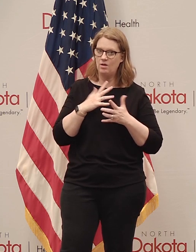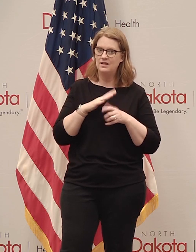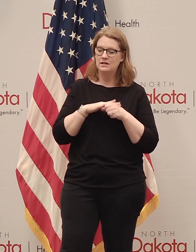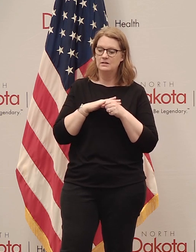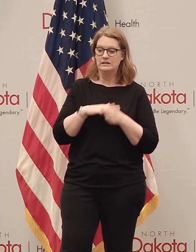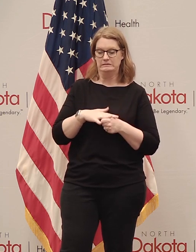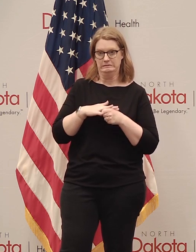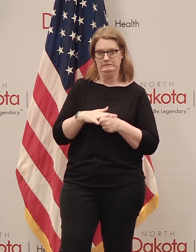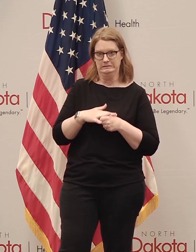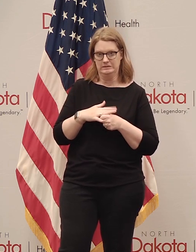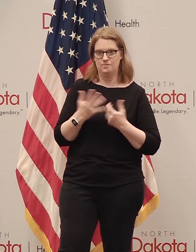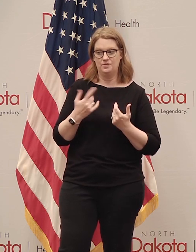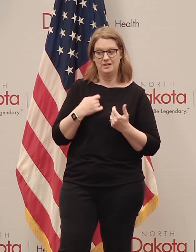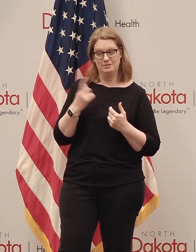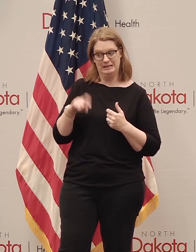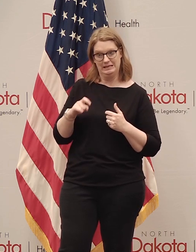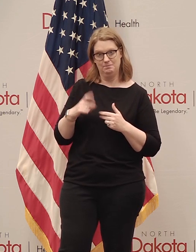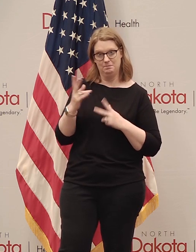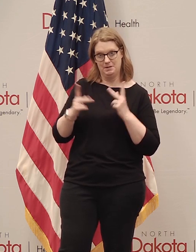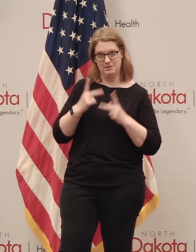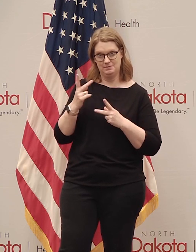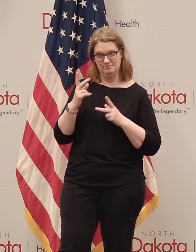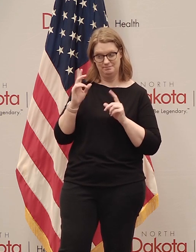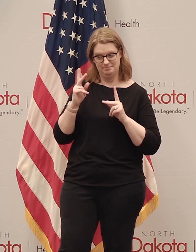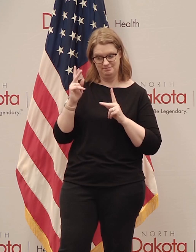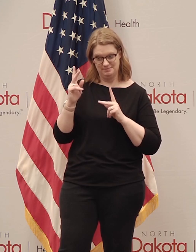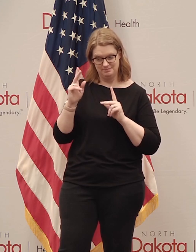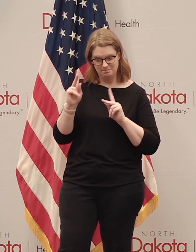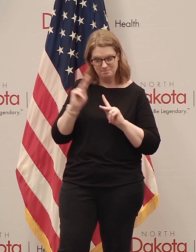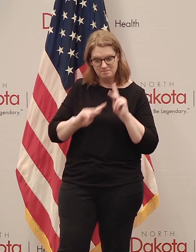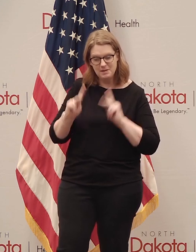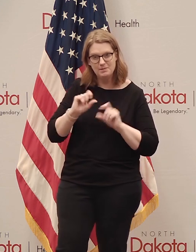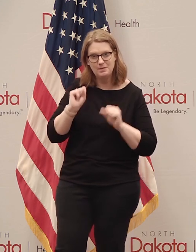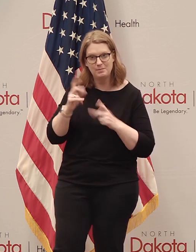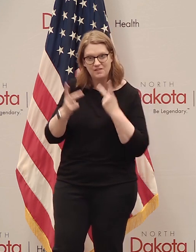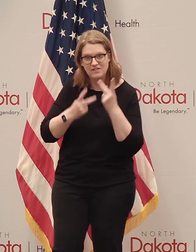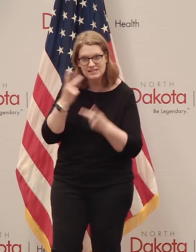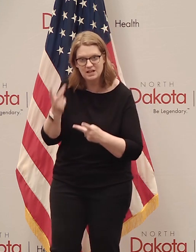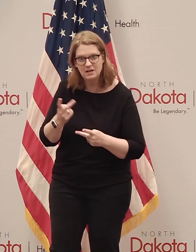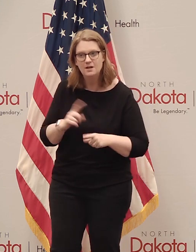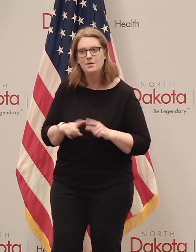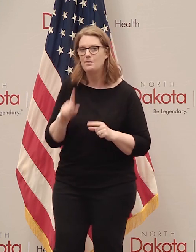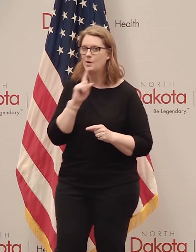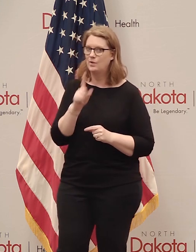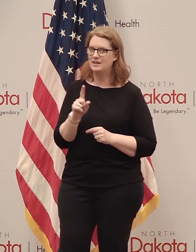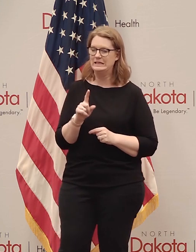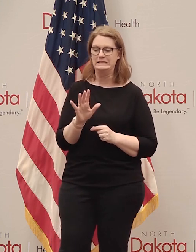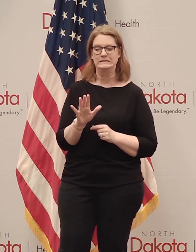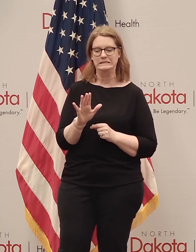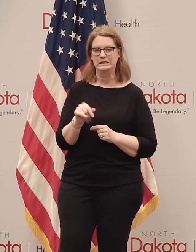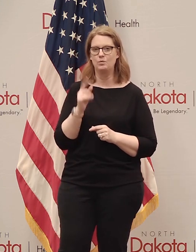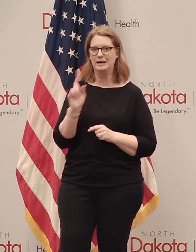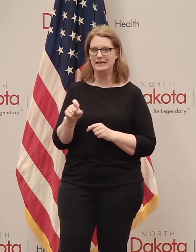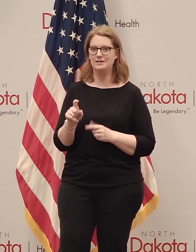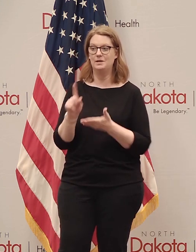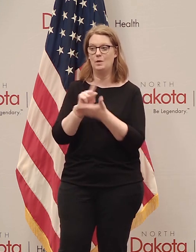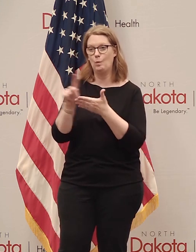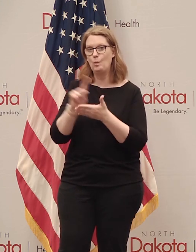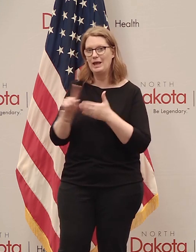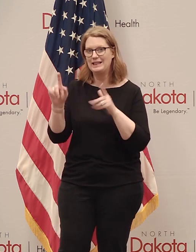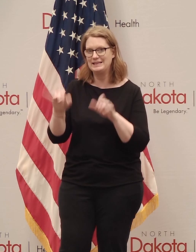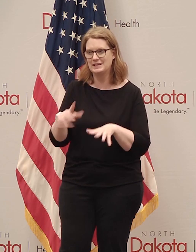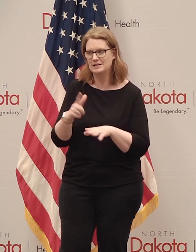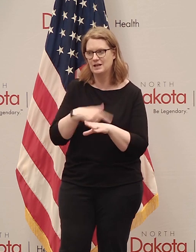visitation going in long-term care. And we want to make sure that we've got the ability to do great testing. That could even mean weekly testing